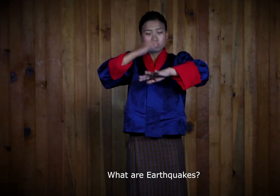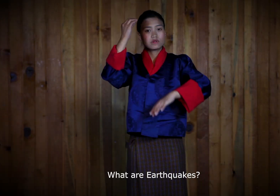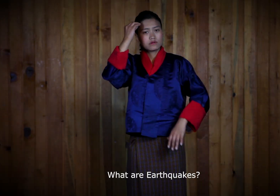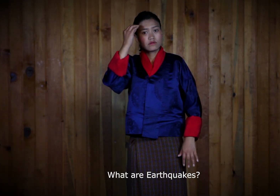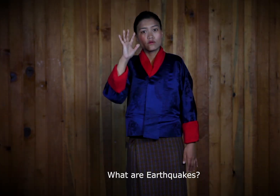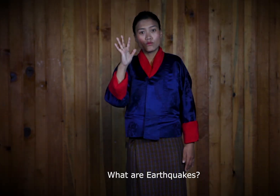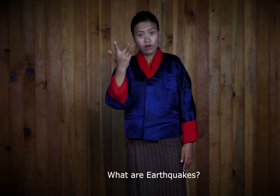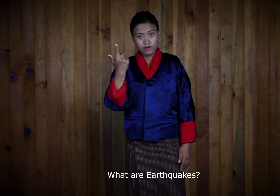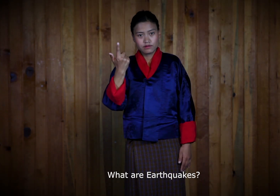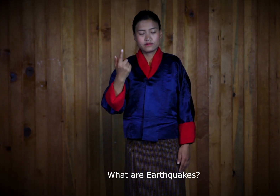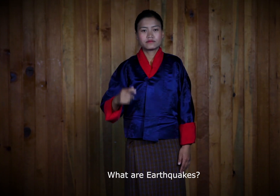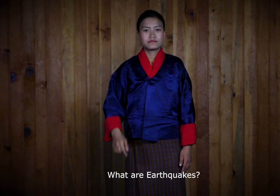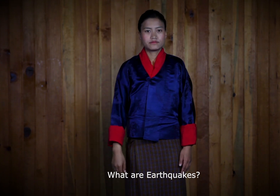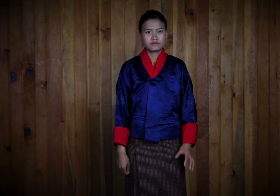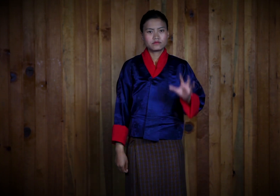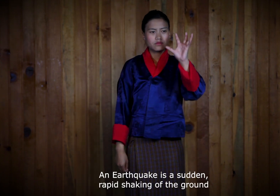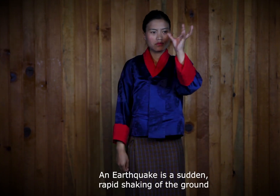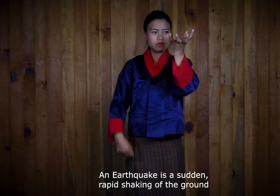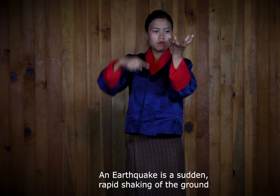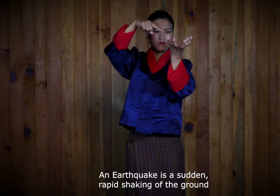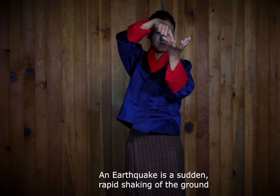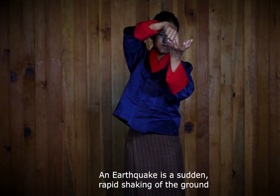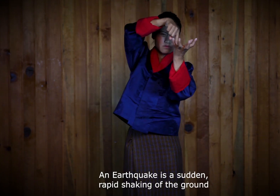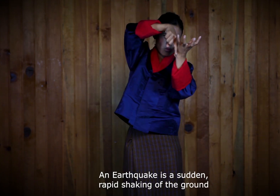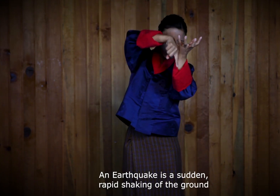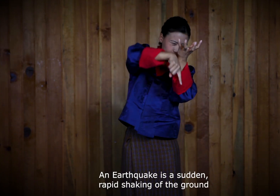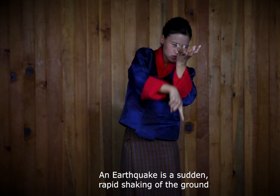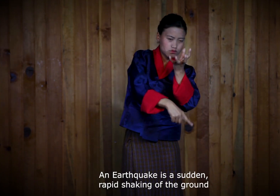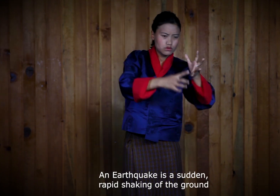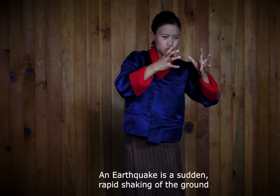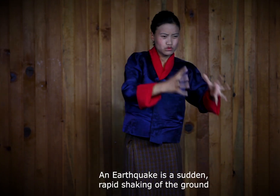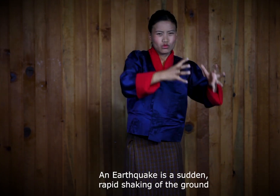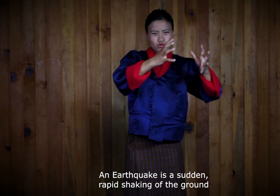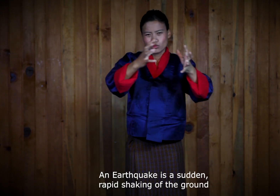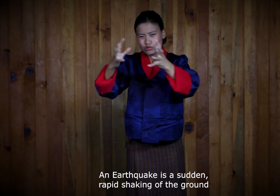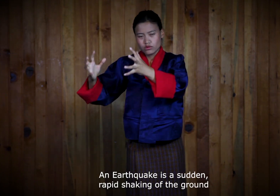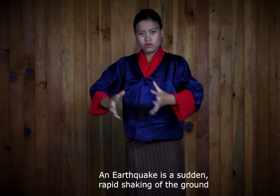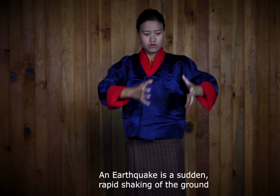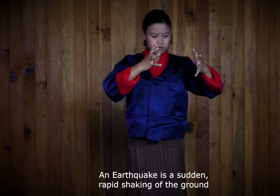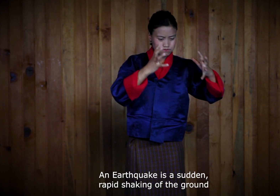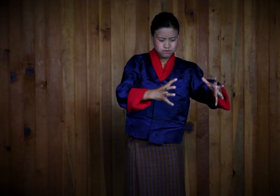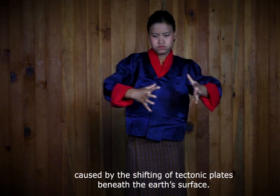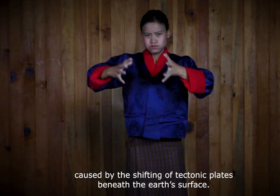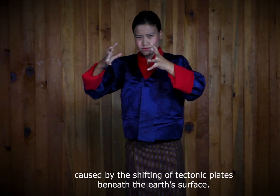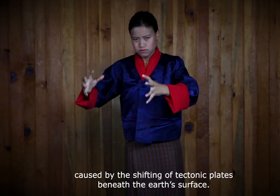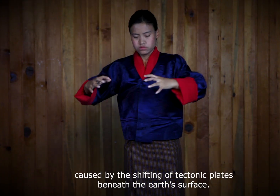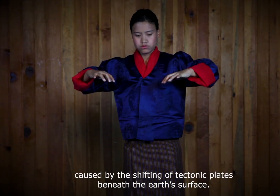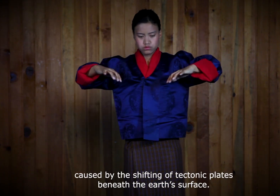What are earthquakes? An earthquake is a sudden, rapid shaking of the ground caused by the